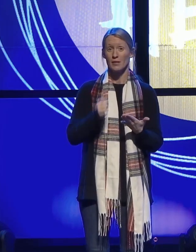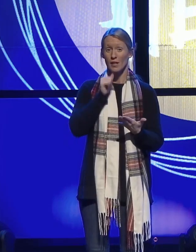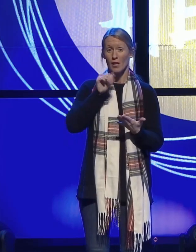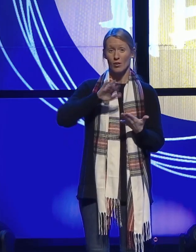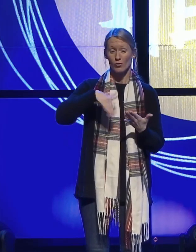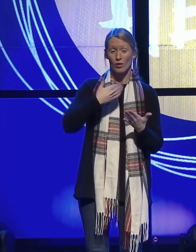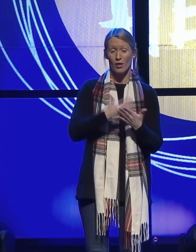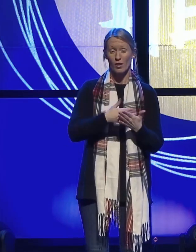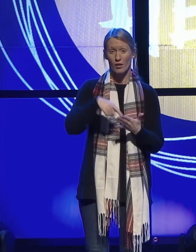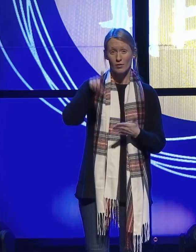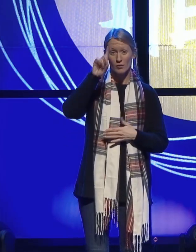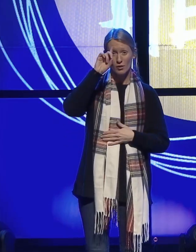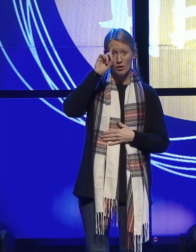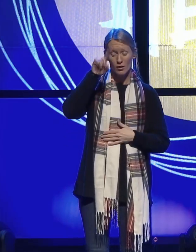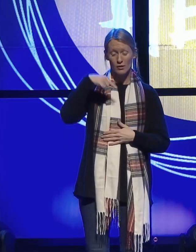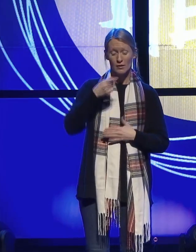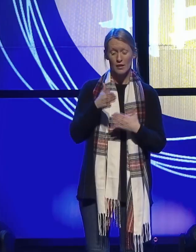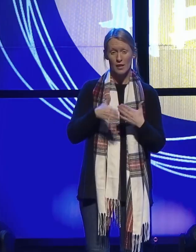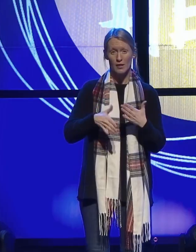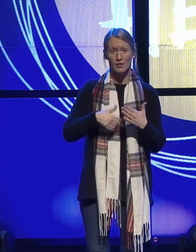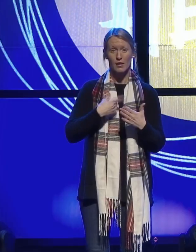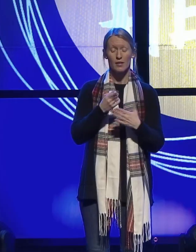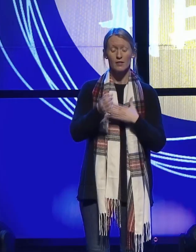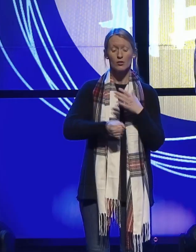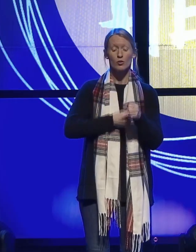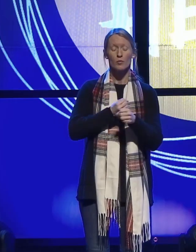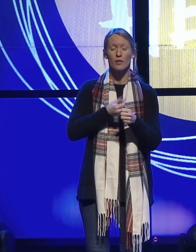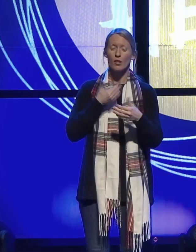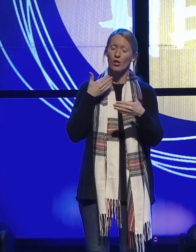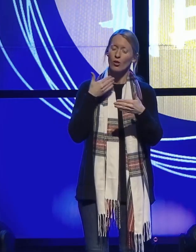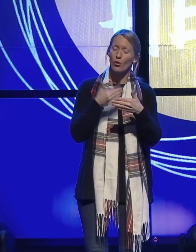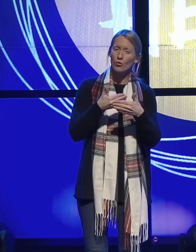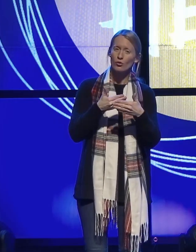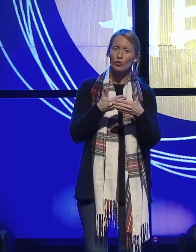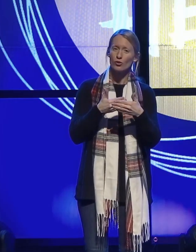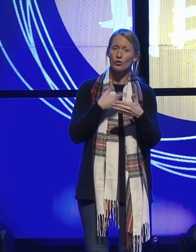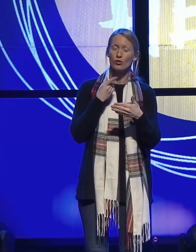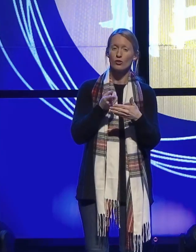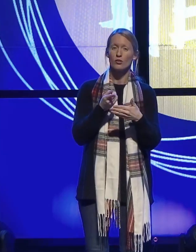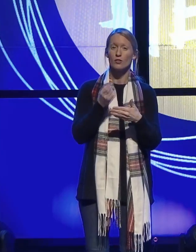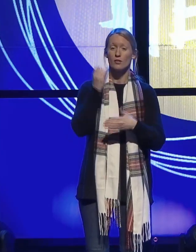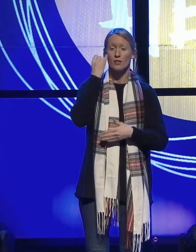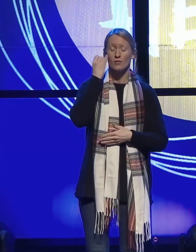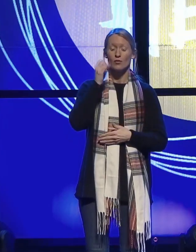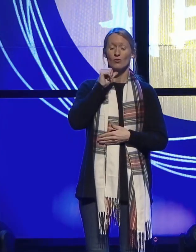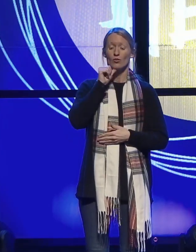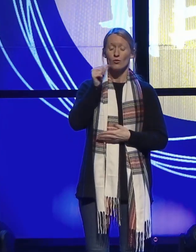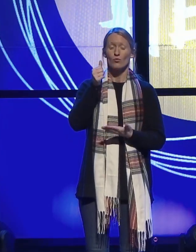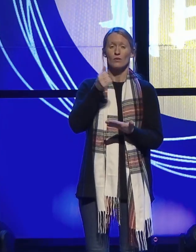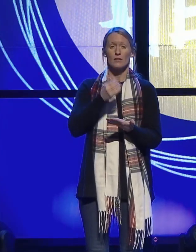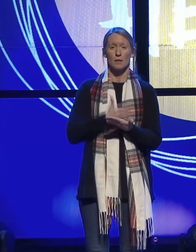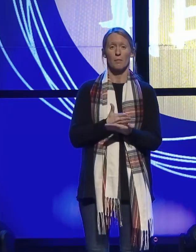thought you were going to be at the end of this year, but you can be closer to it if you just don't stop.